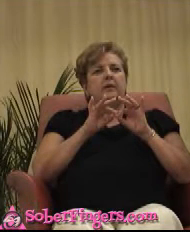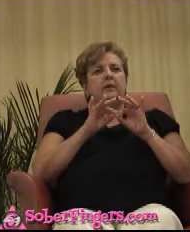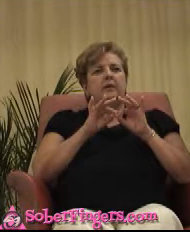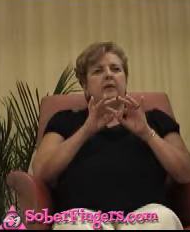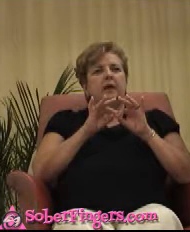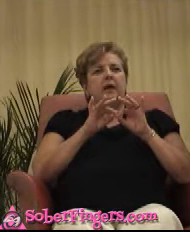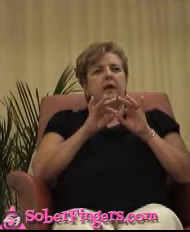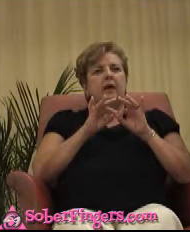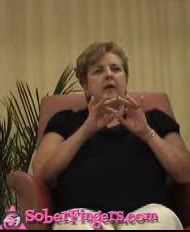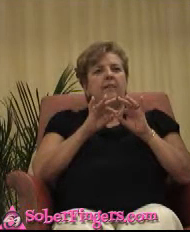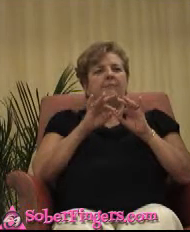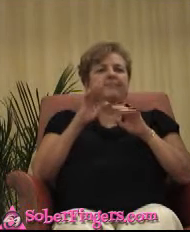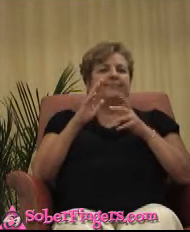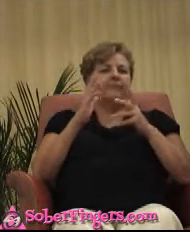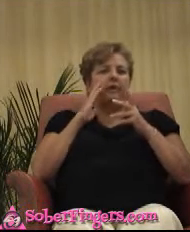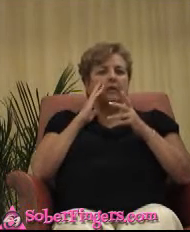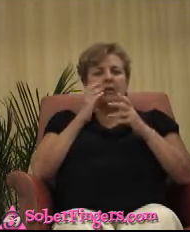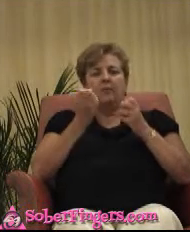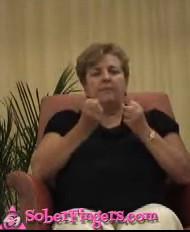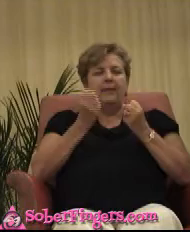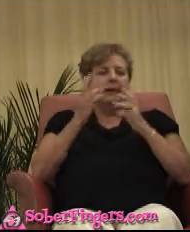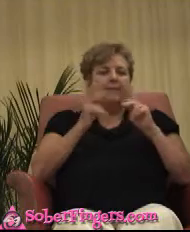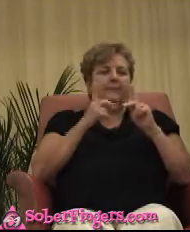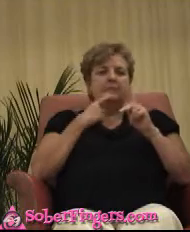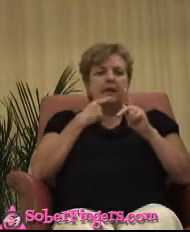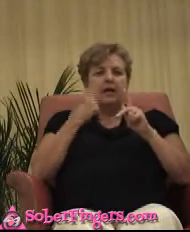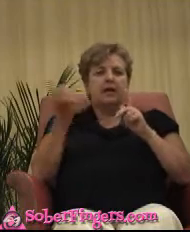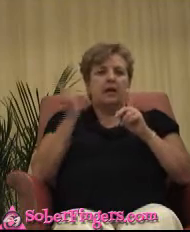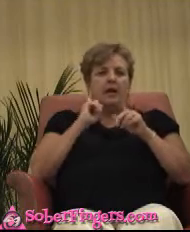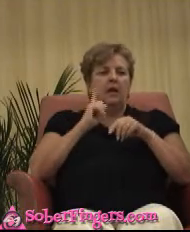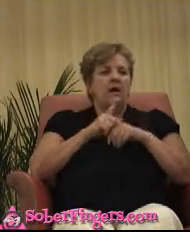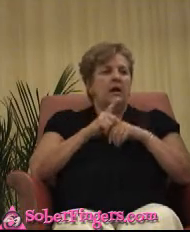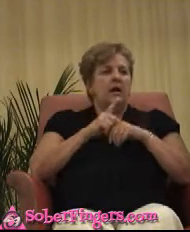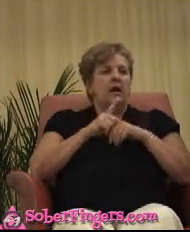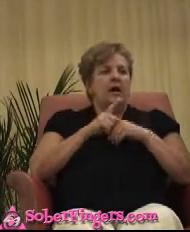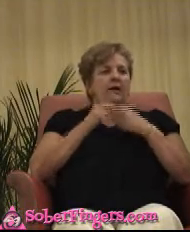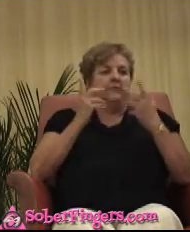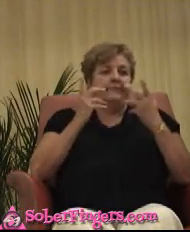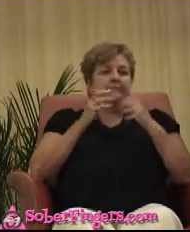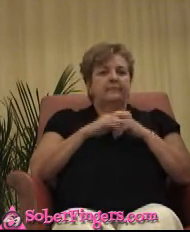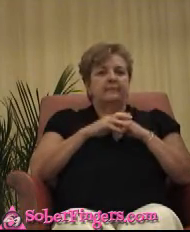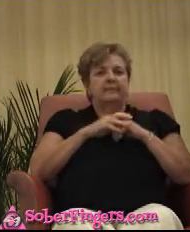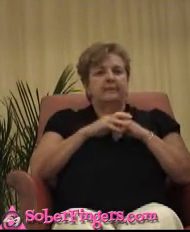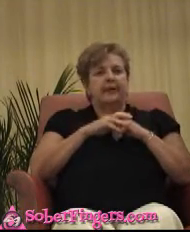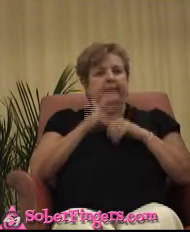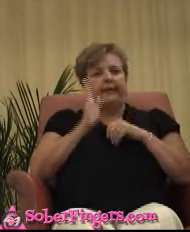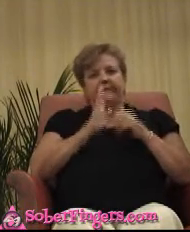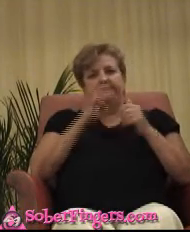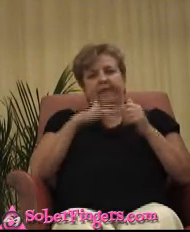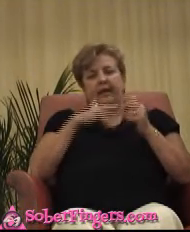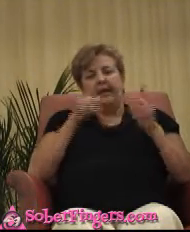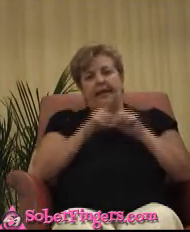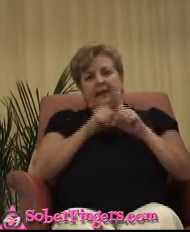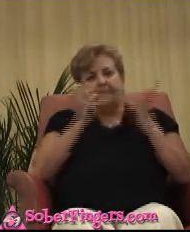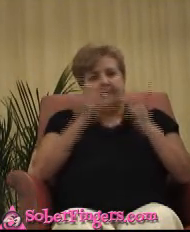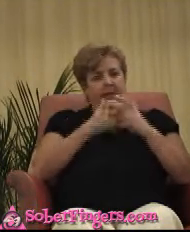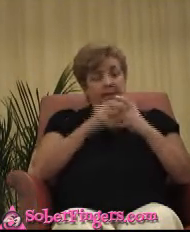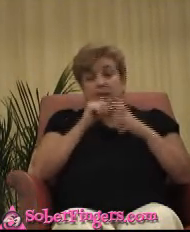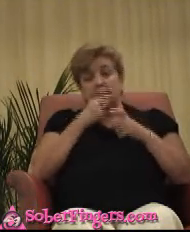know that that's the story of the people. Many of them have come up here and said their story, and I accept that. I know that's true. You're also not going to hear me say I took the first drink and